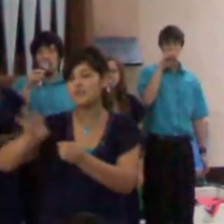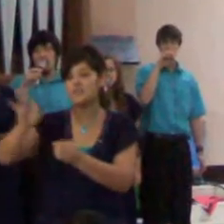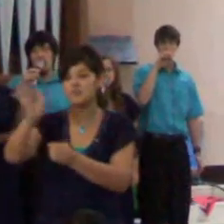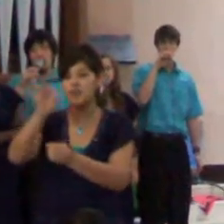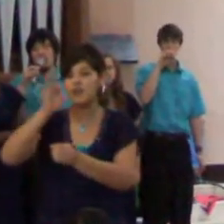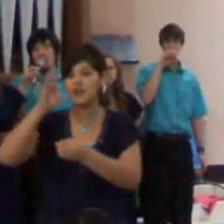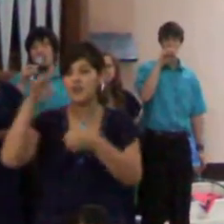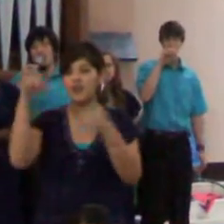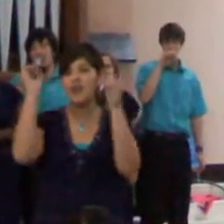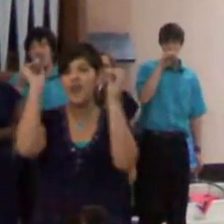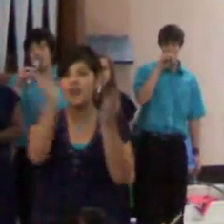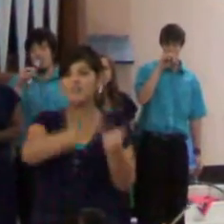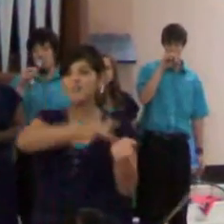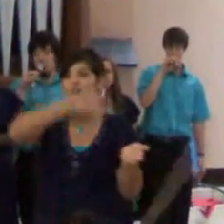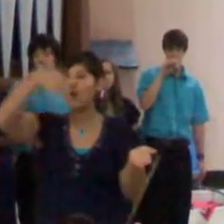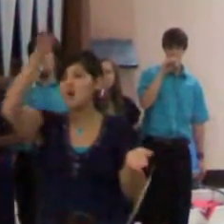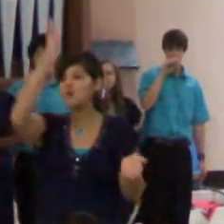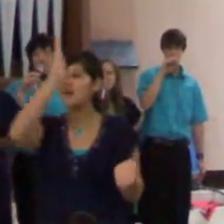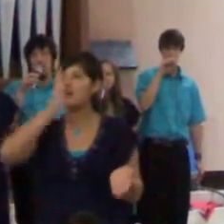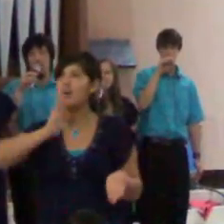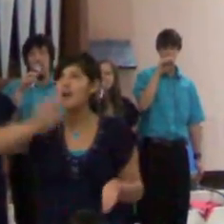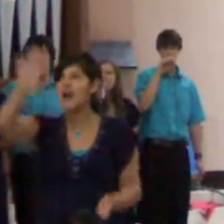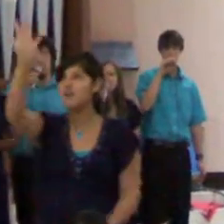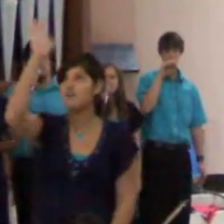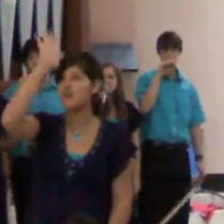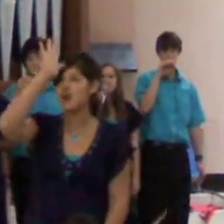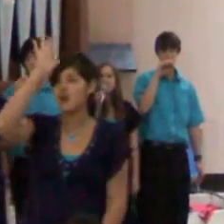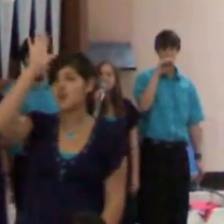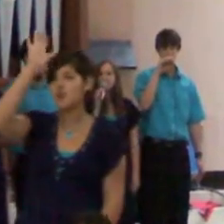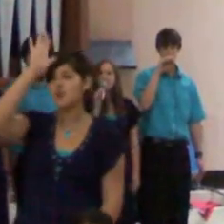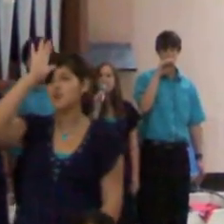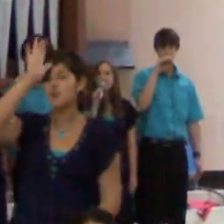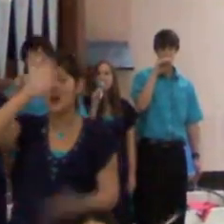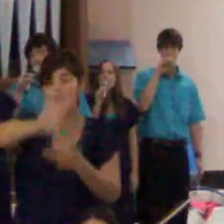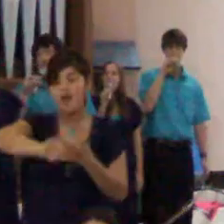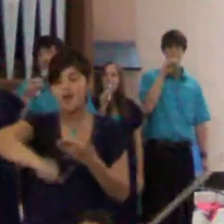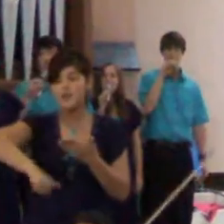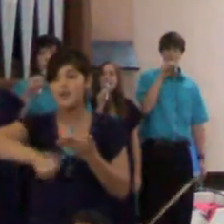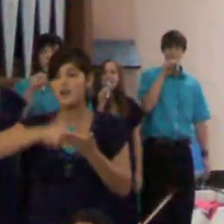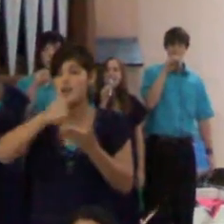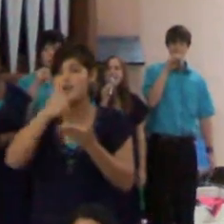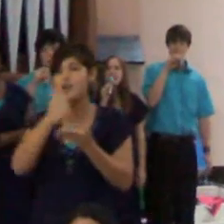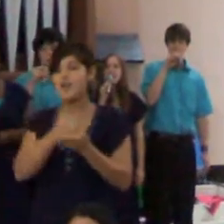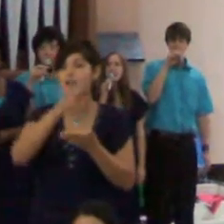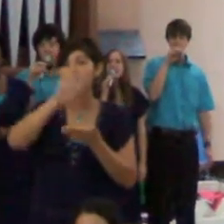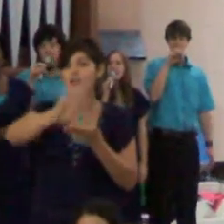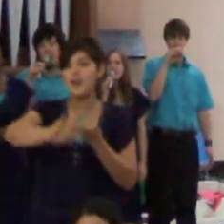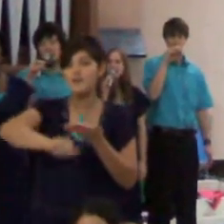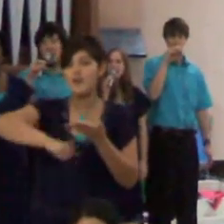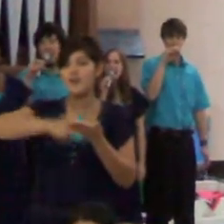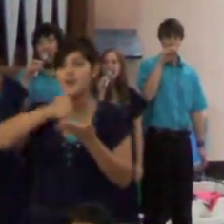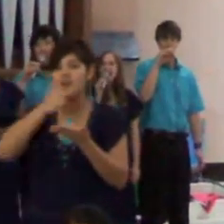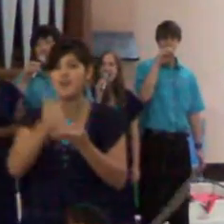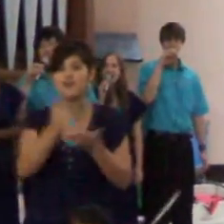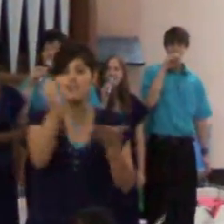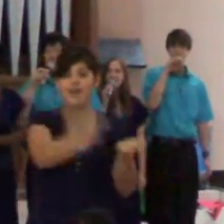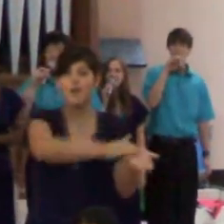Ho spirit in the glory of God the father Amen Amen